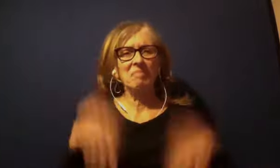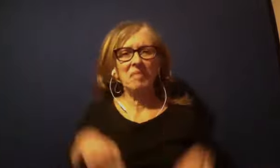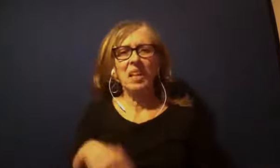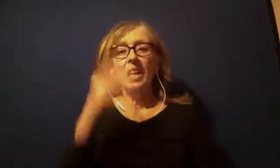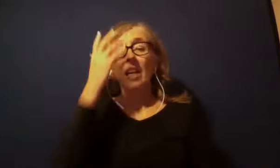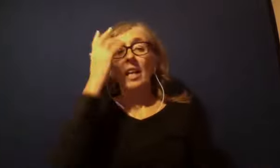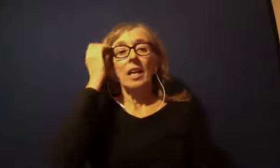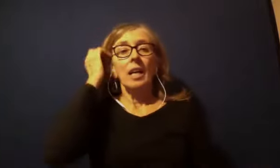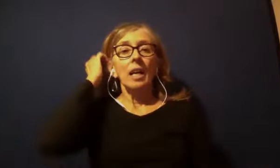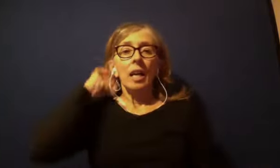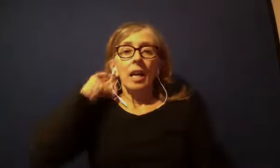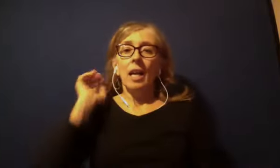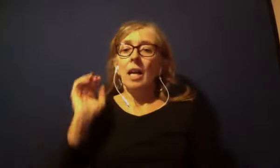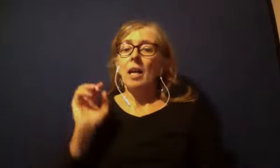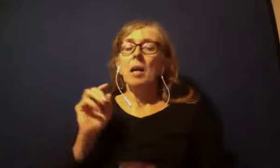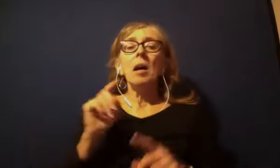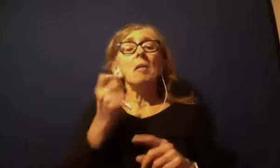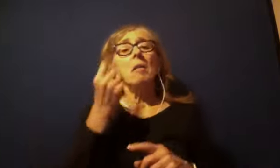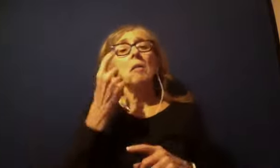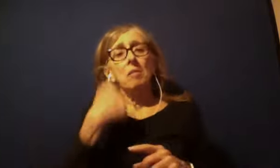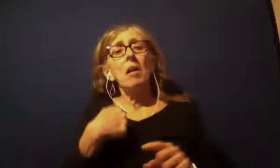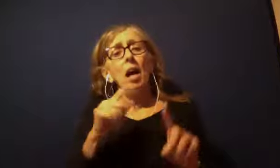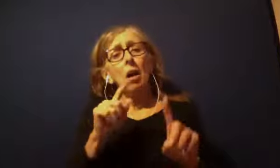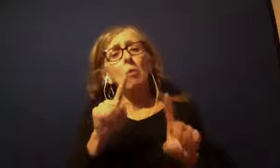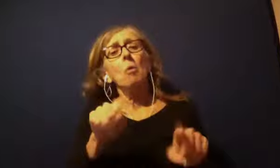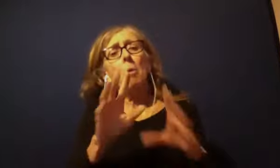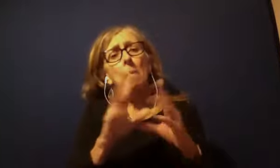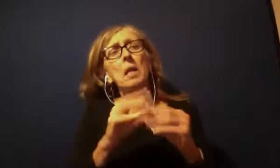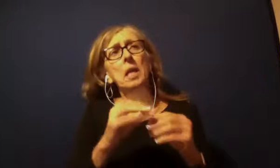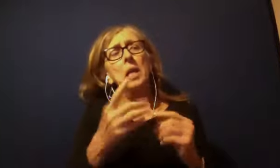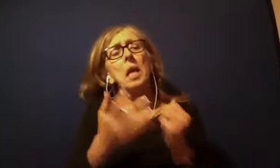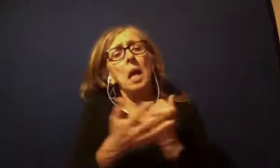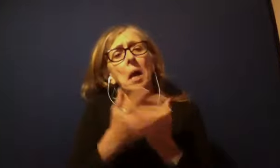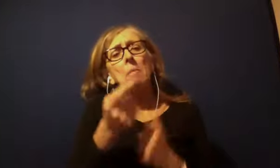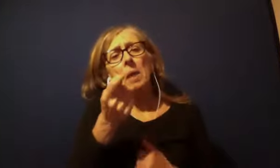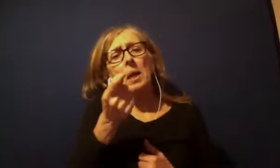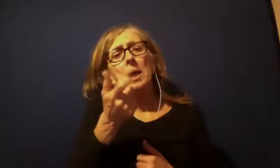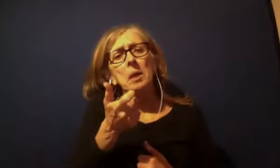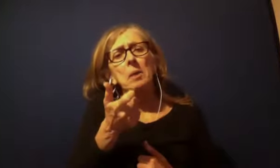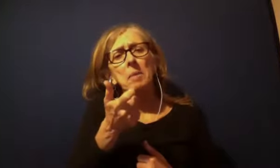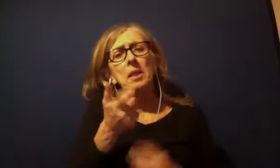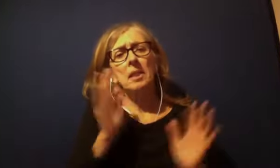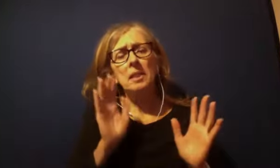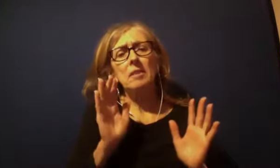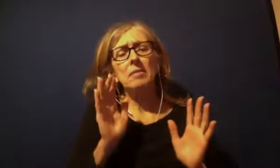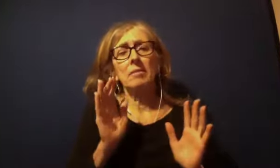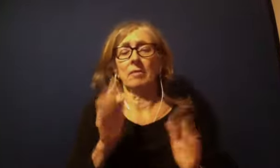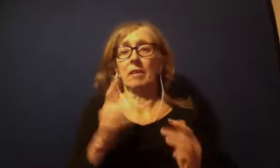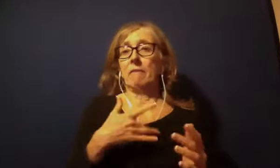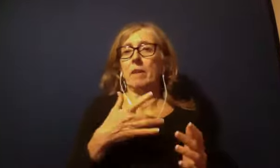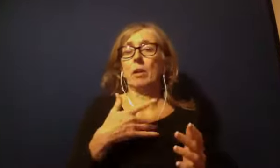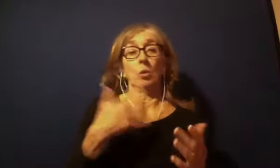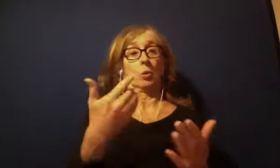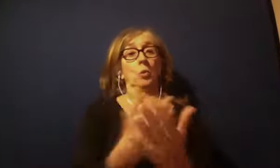I got a bit of relief from every one of those meetings that I went to, for sure, and it started to open up a whole new world for me, but it